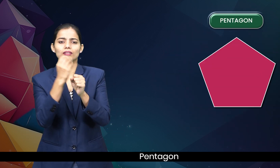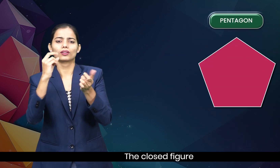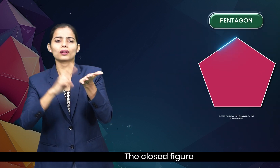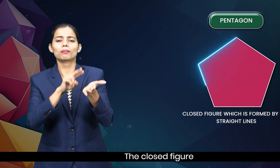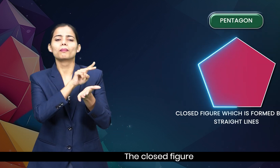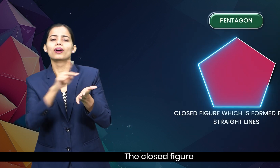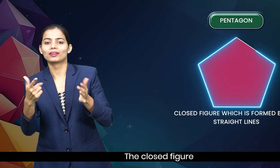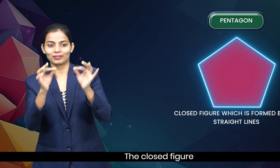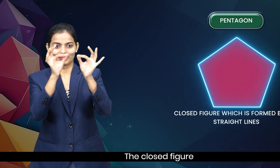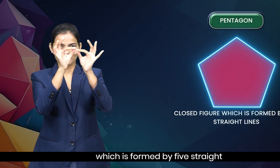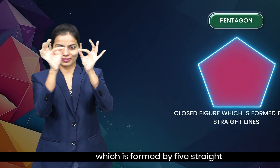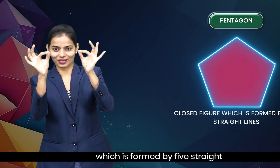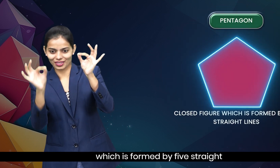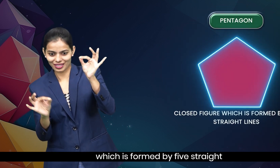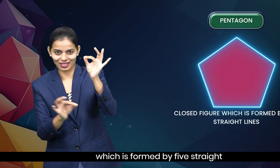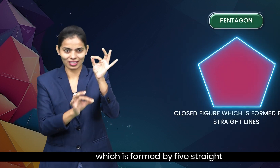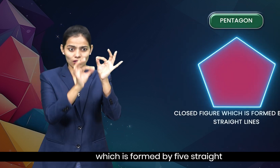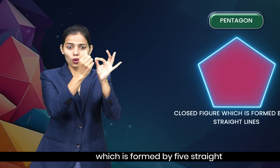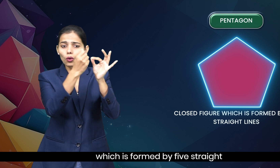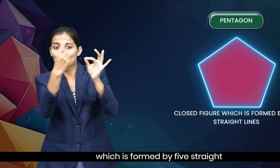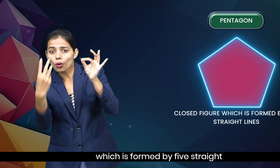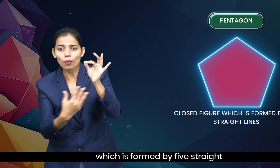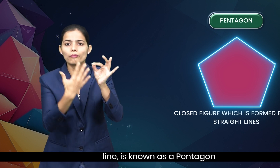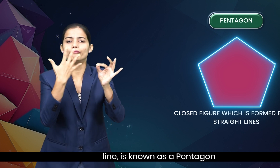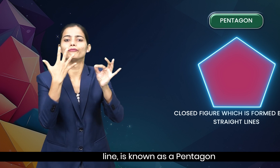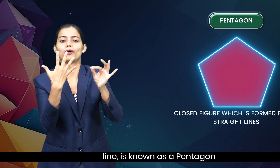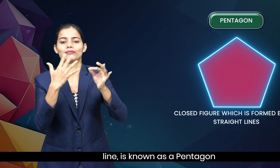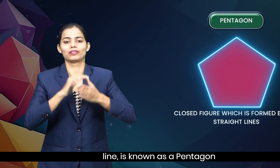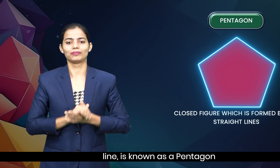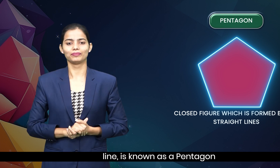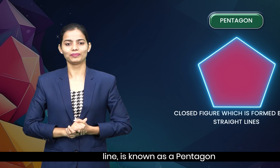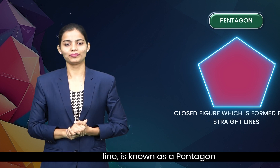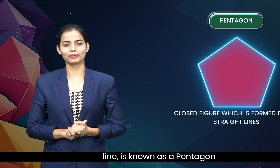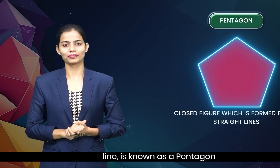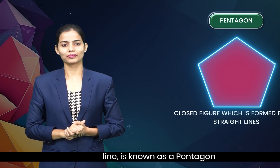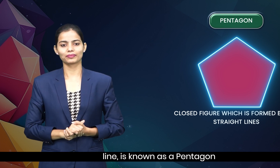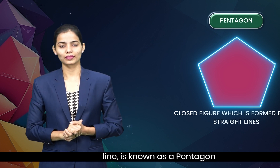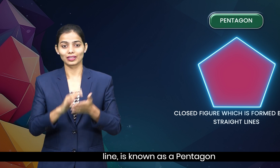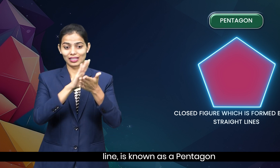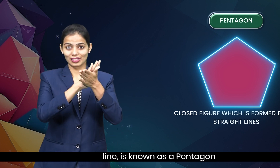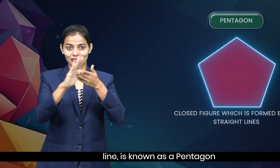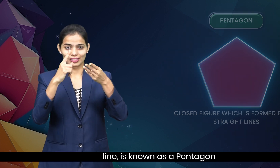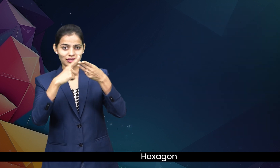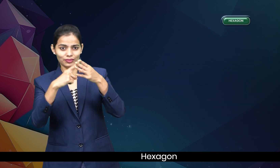The closed figure which is formed by 5 straight lines is known as a pentagon.